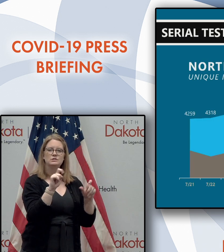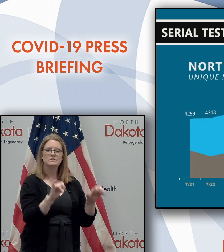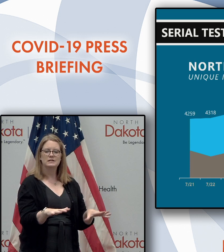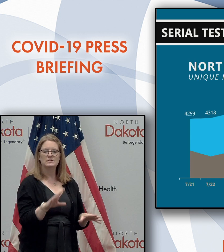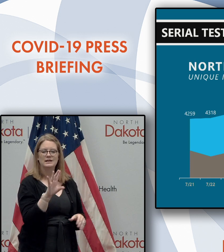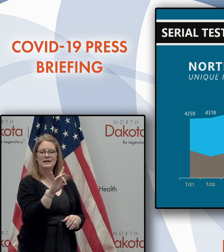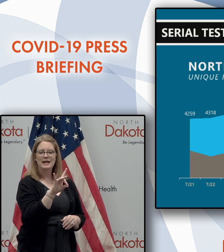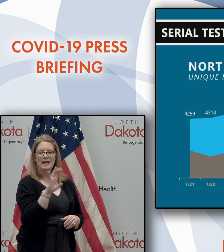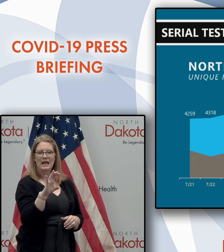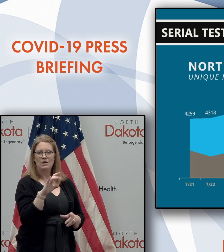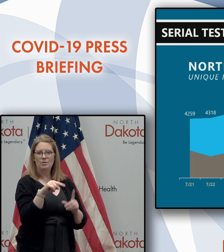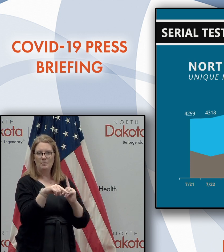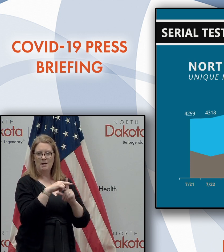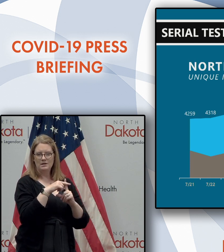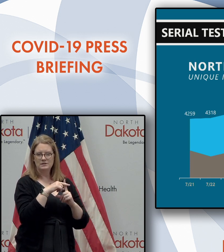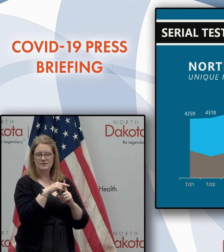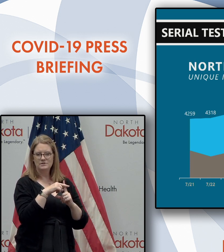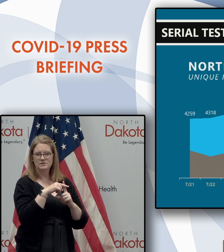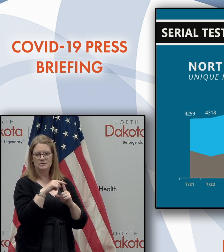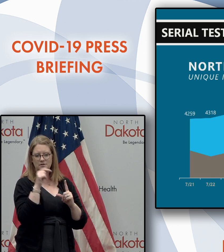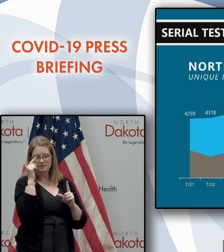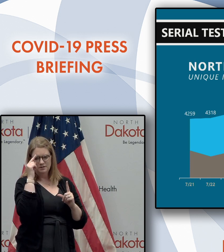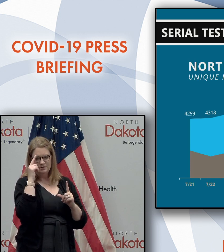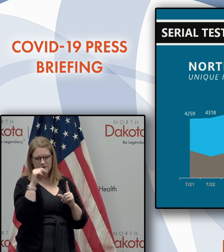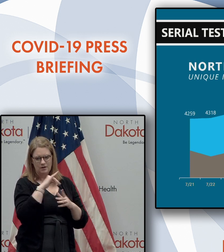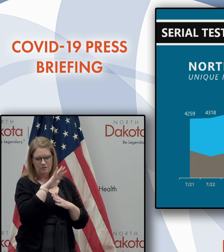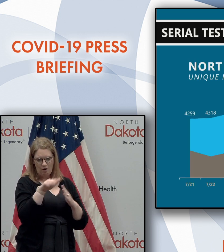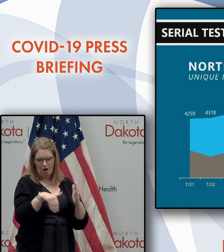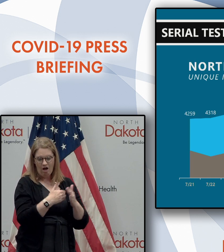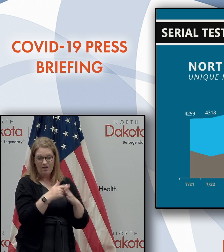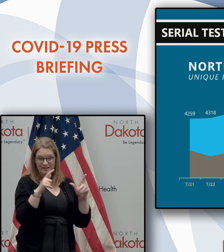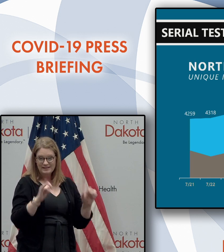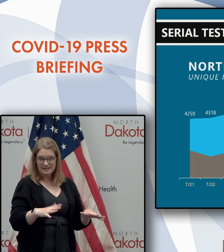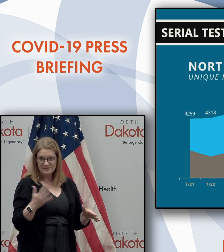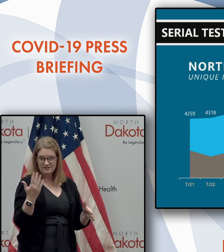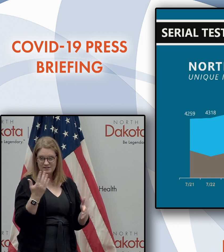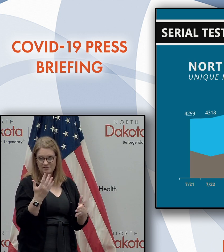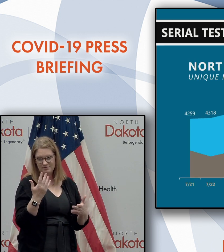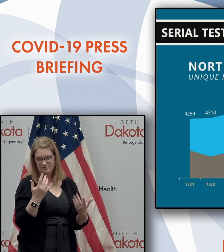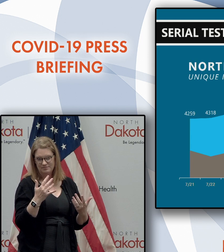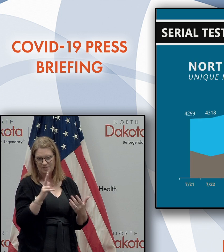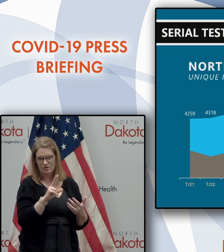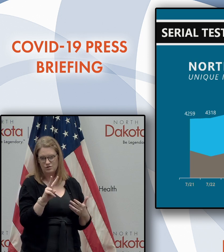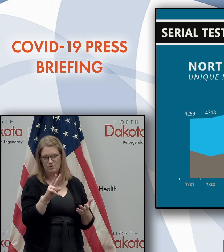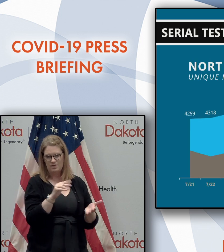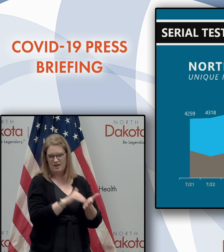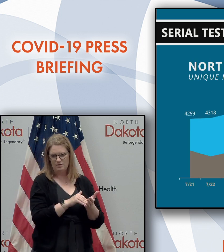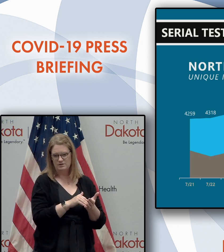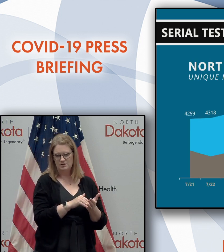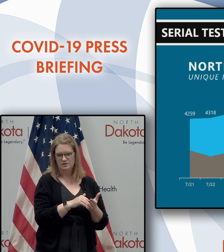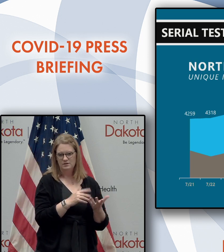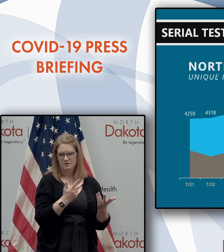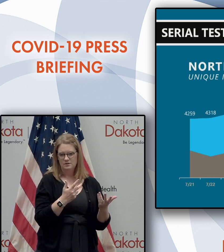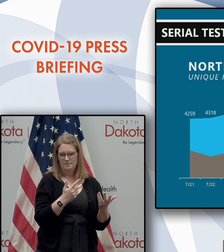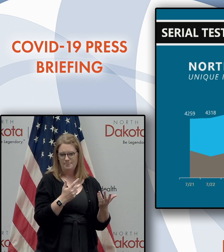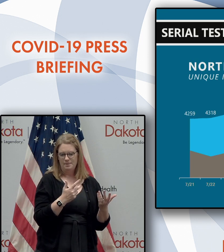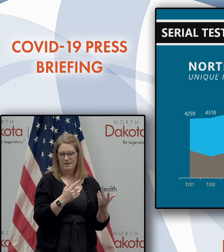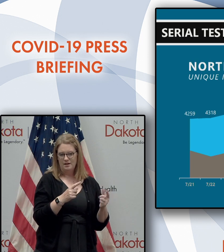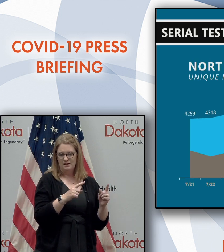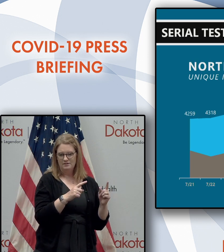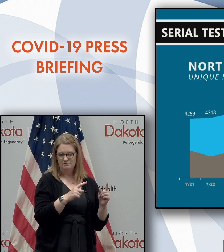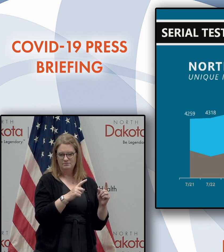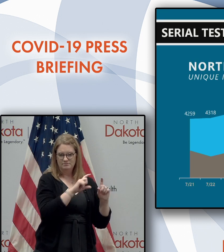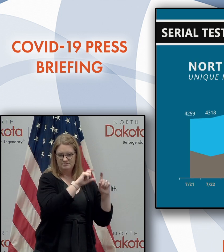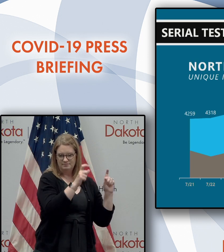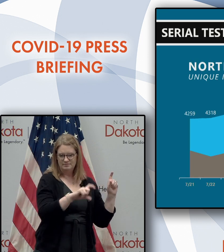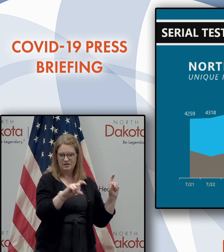800 positives over all the tests taken in the last week, which is about 32,000 tests. And those tests